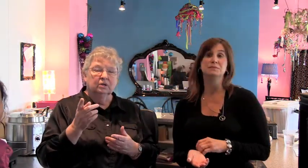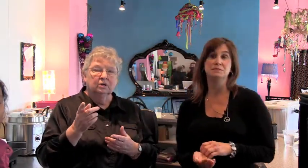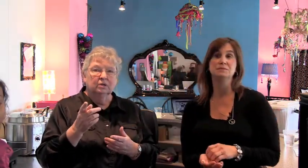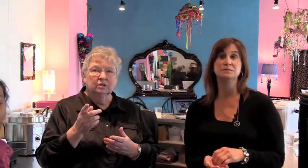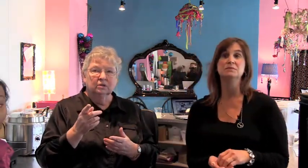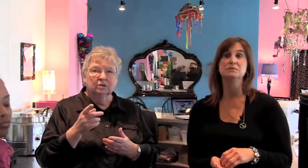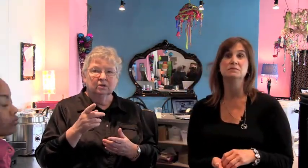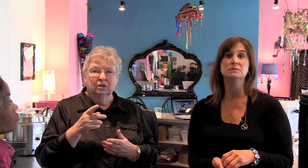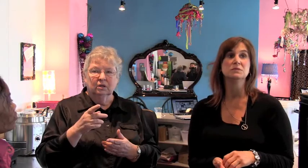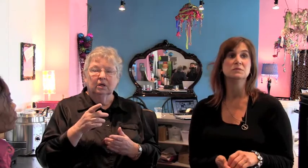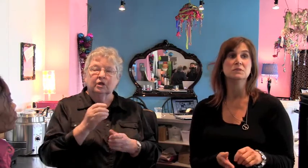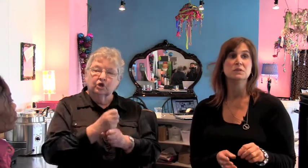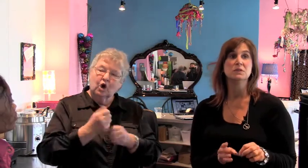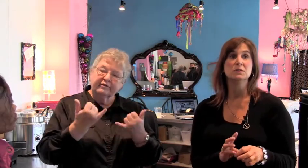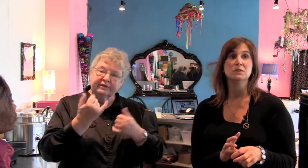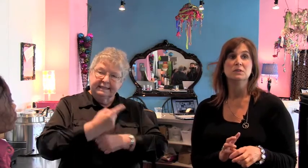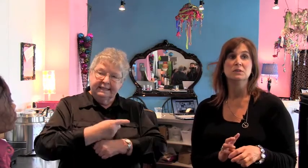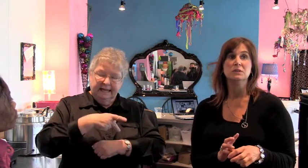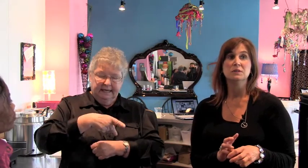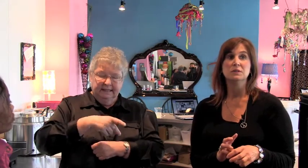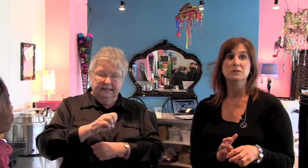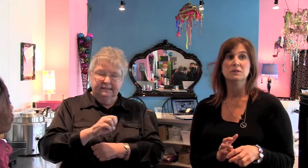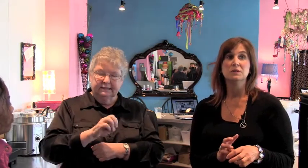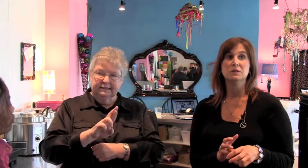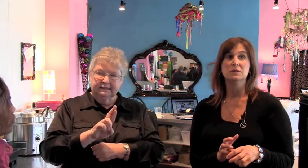Peru. Okay.